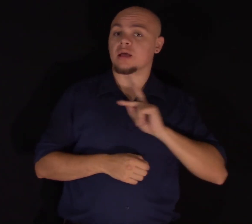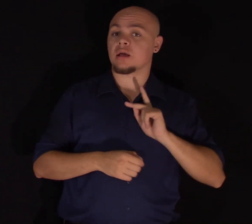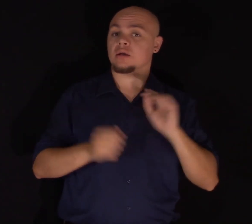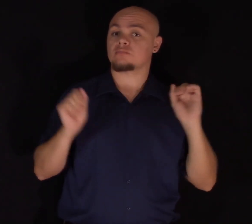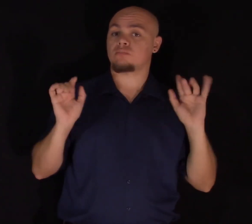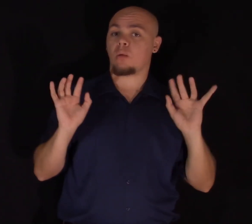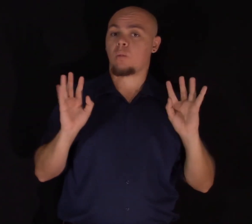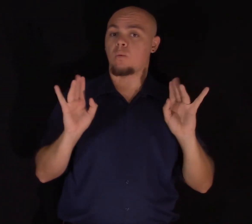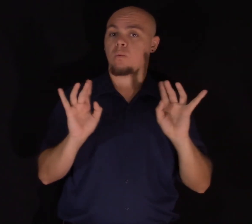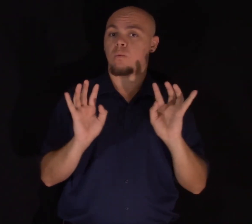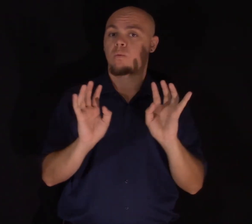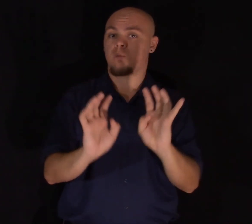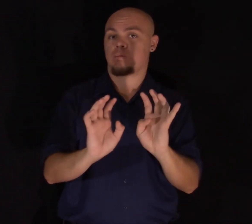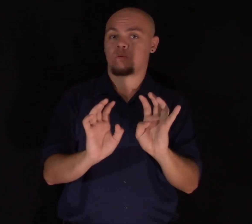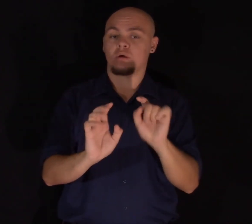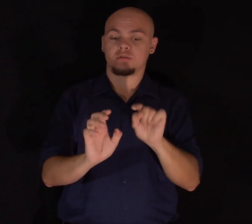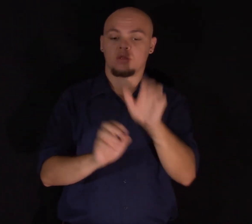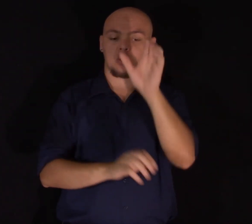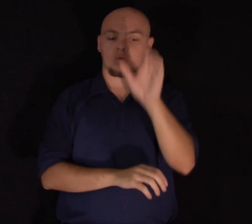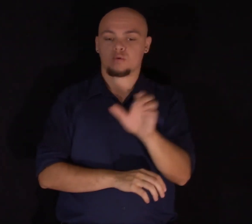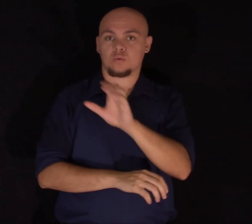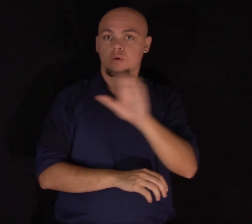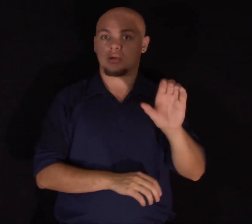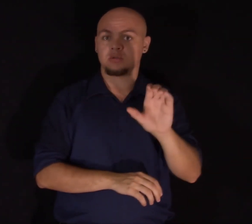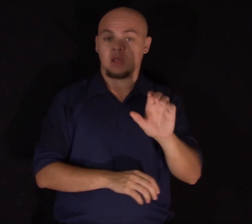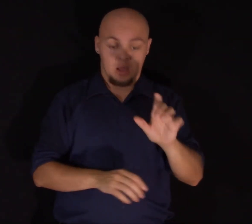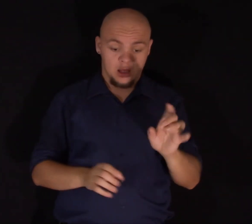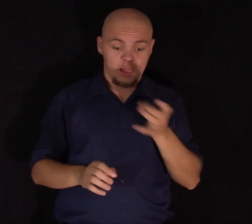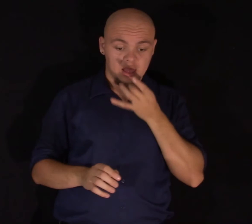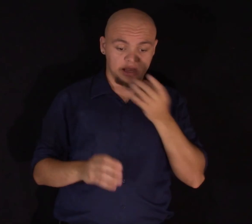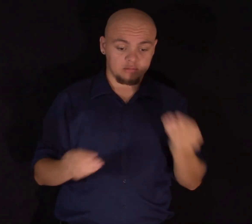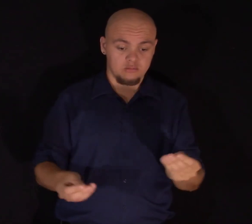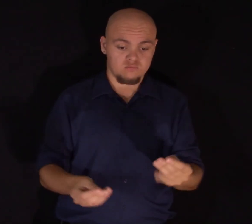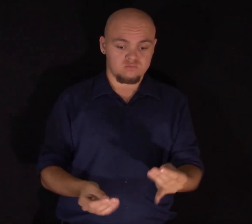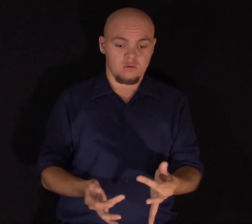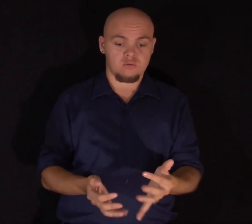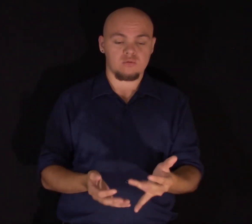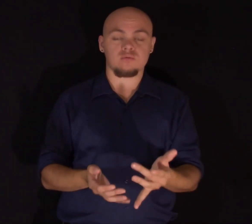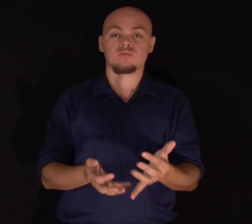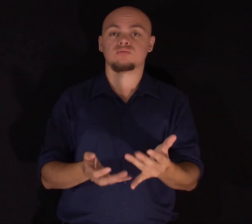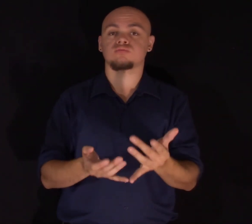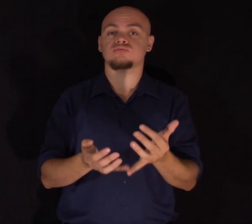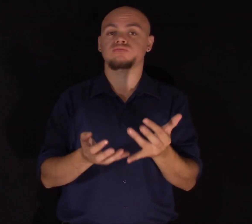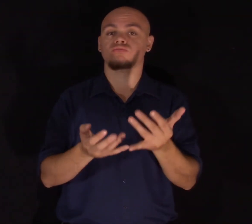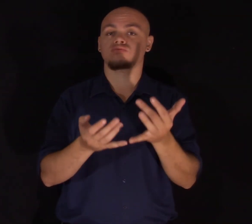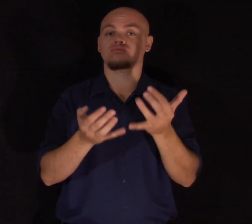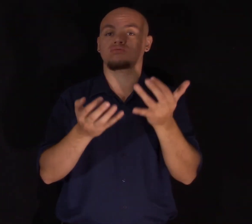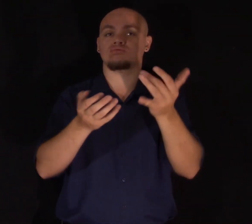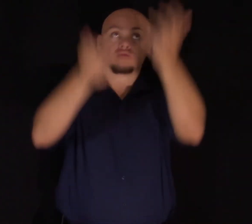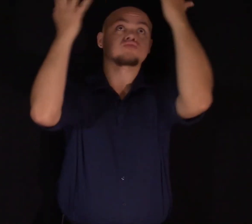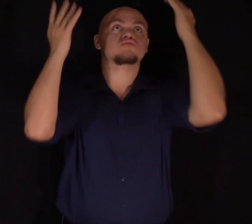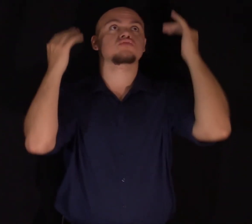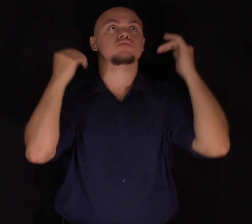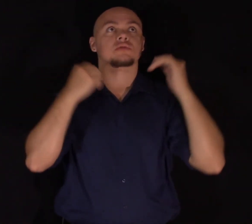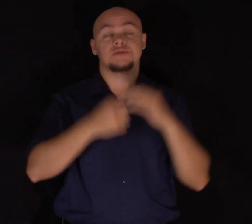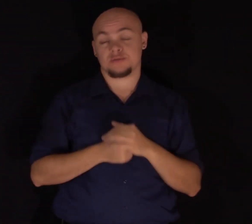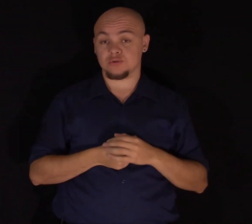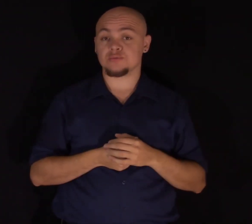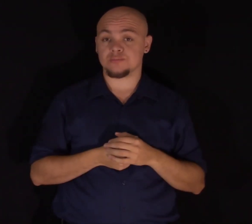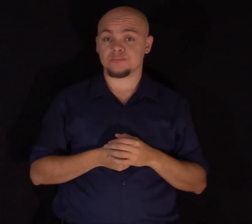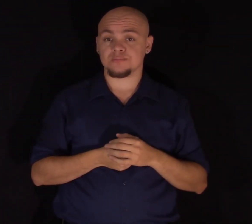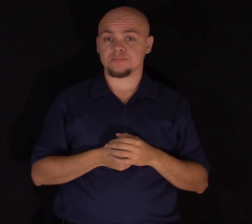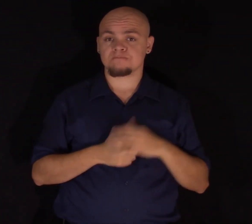close in to the base of the cross. Klansmen light the cross, and they throw their torch down at the foot, and whoosh,